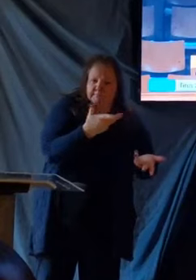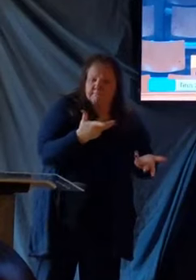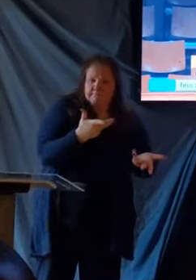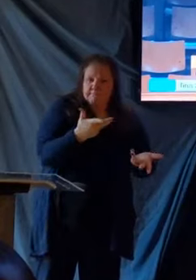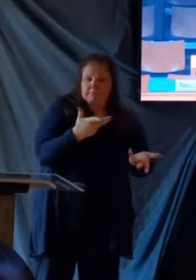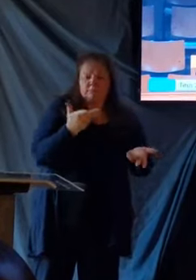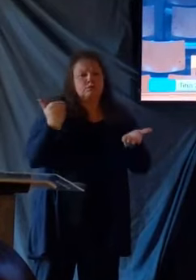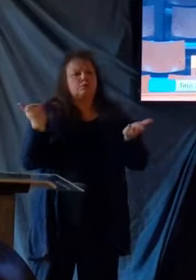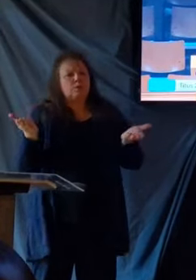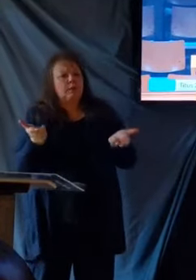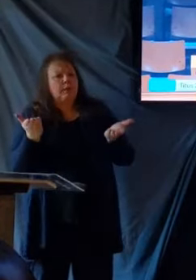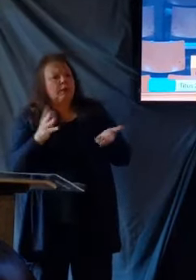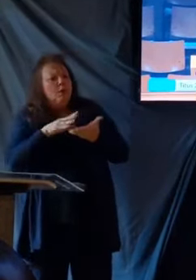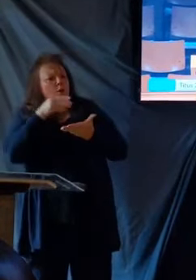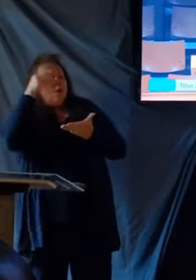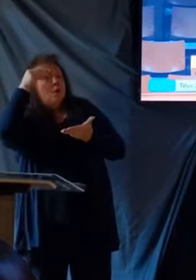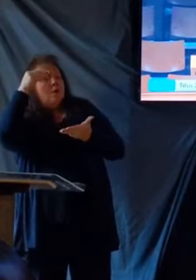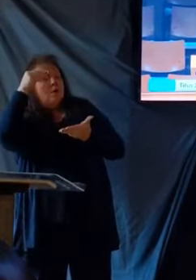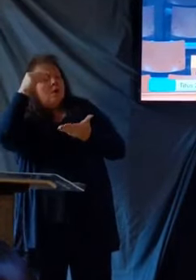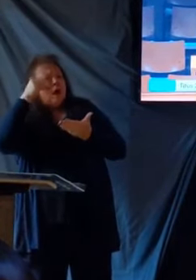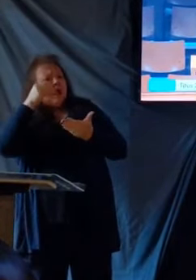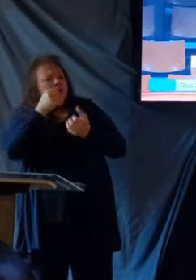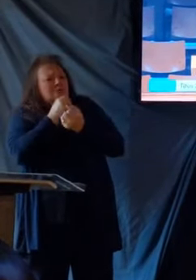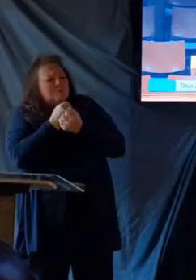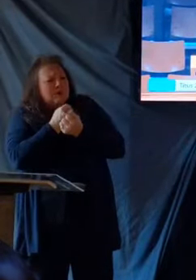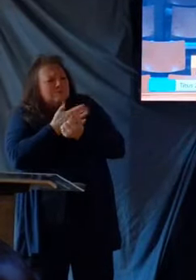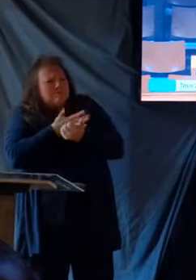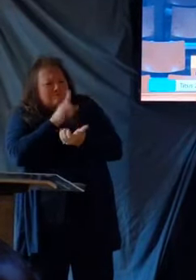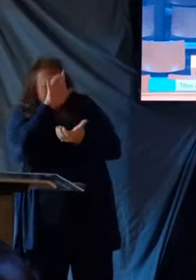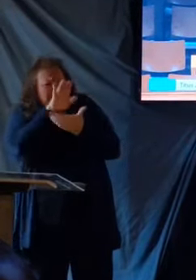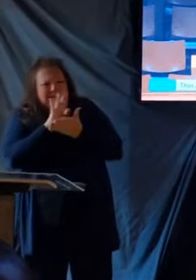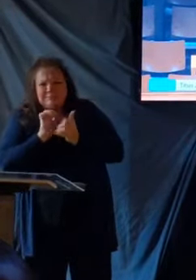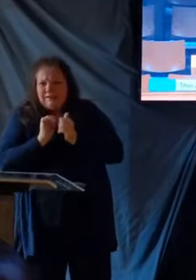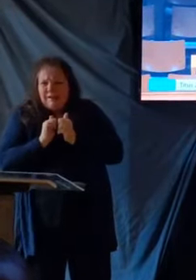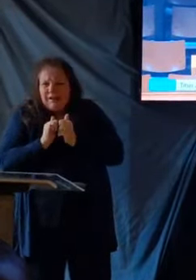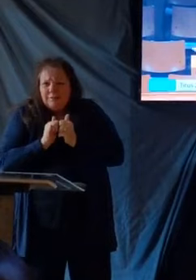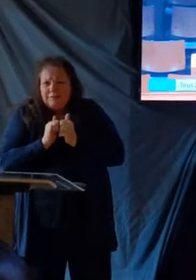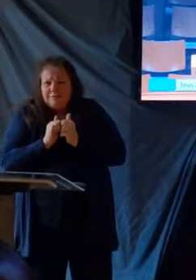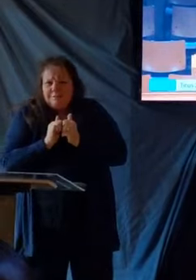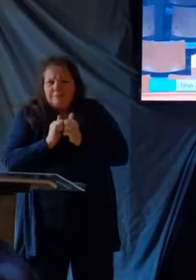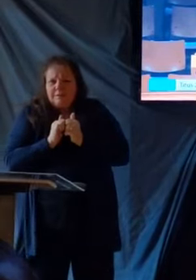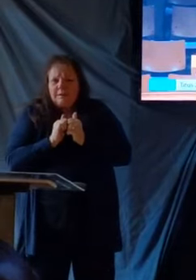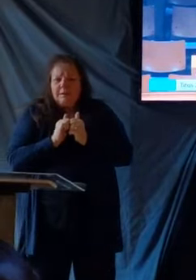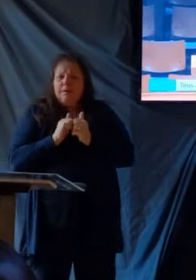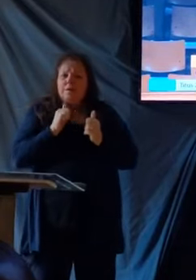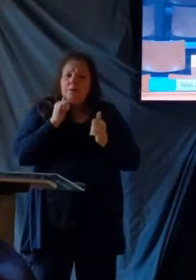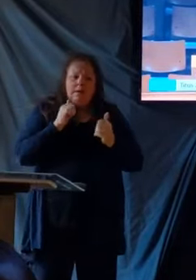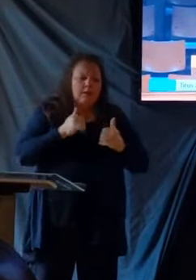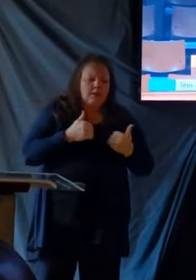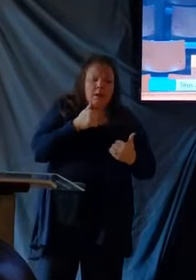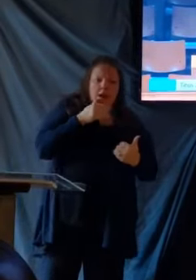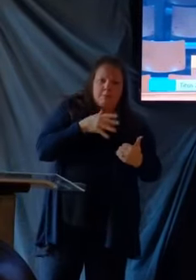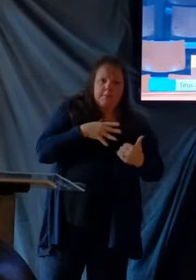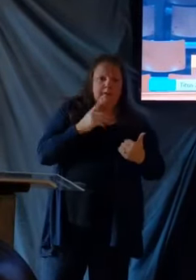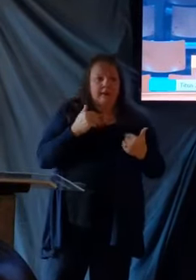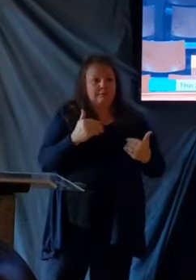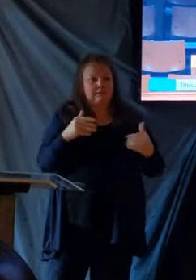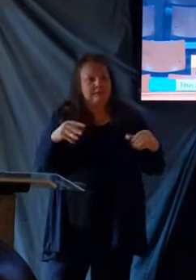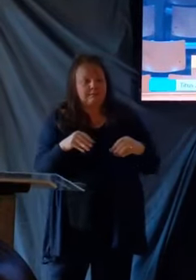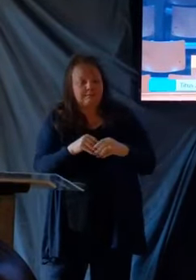so here, how does a woman learn to love her husbands? Christian women need to learn that. Young women, they're getting